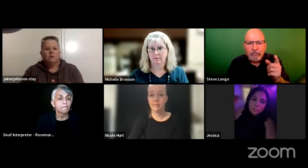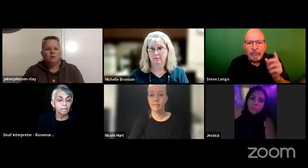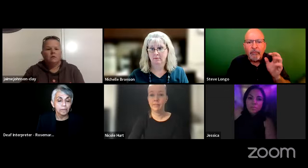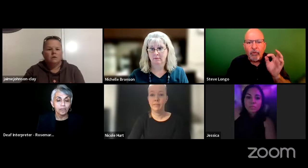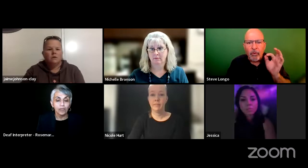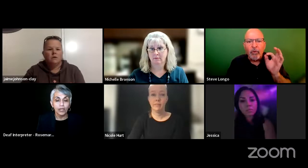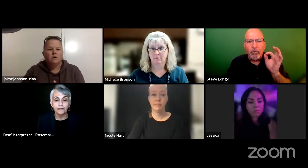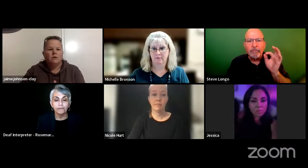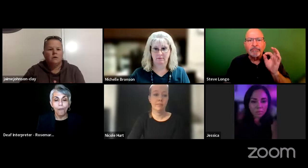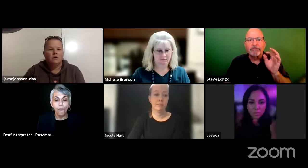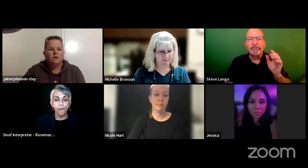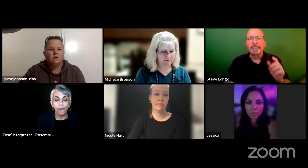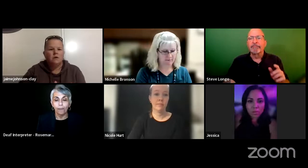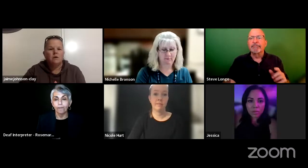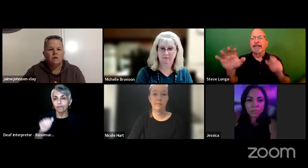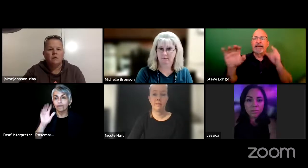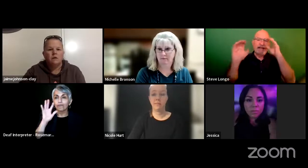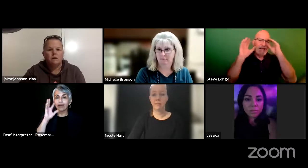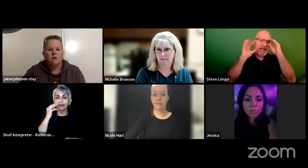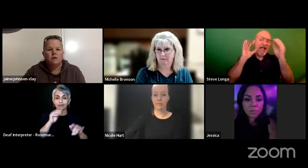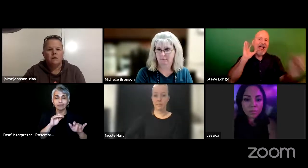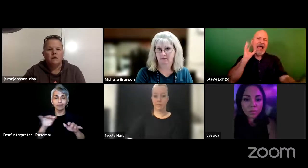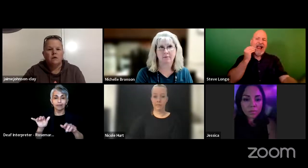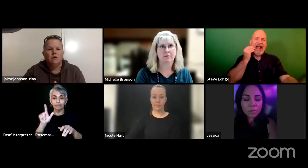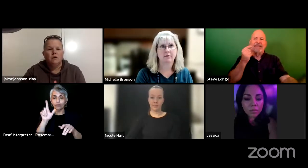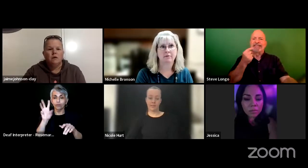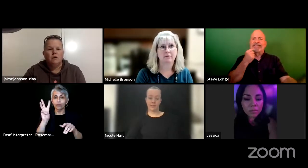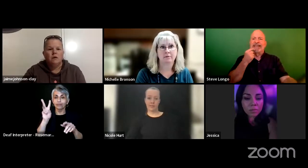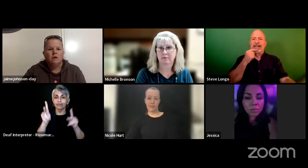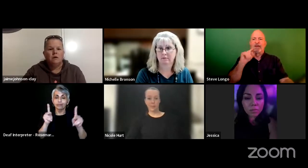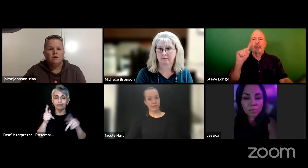All right, we are good to go. Okay.